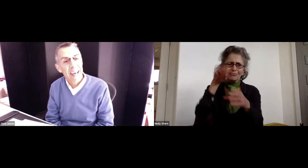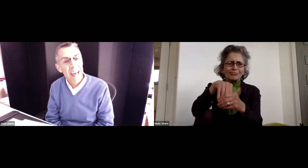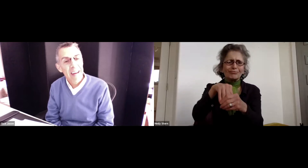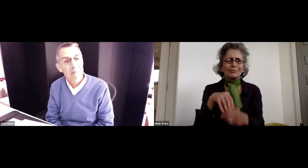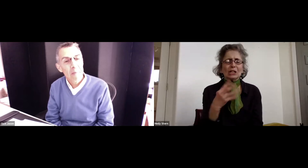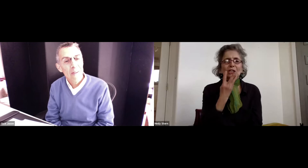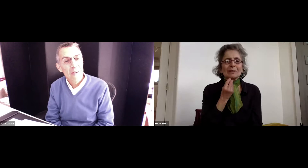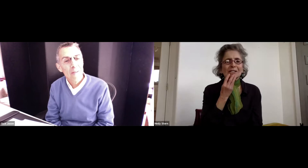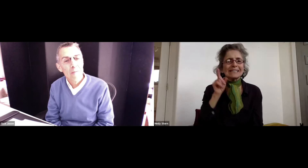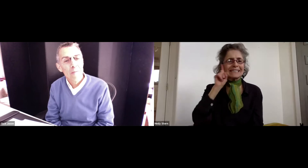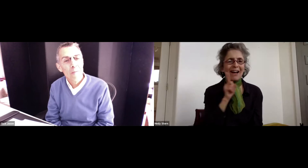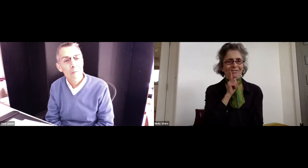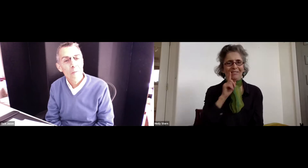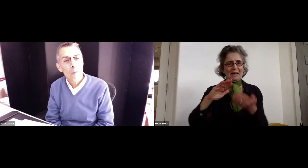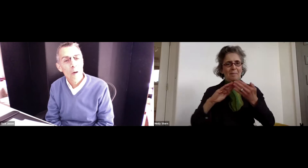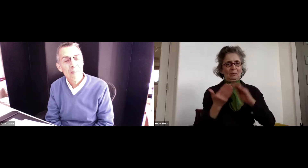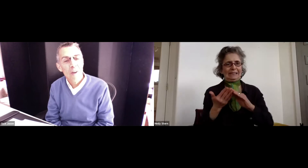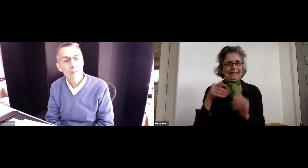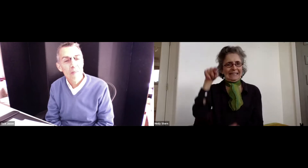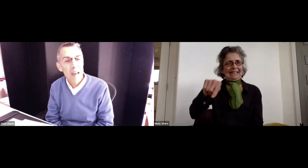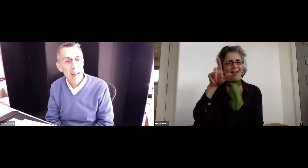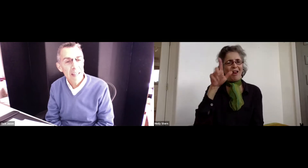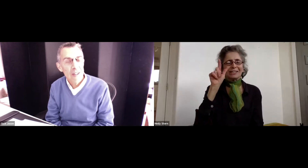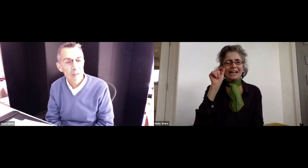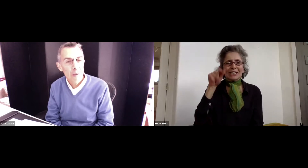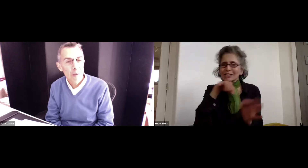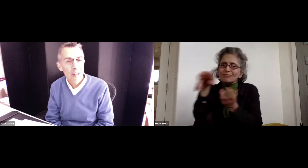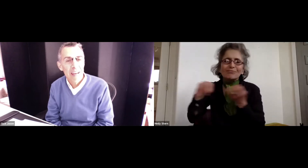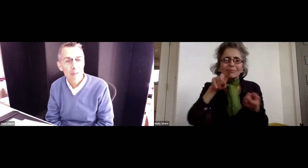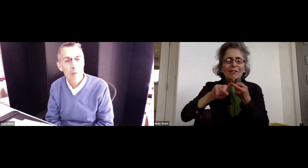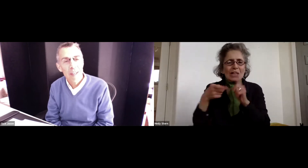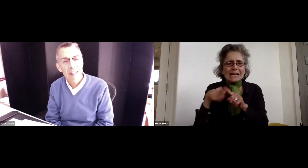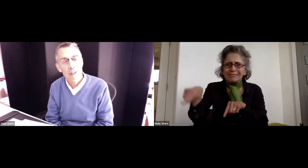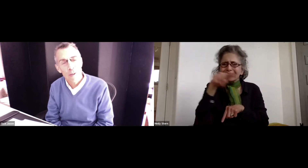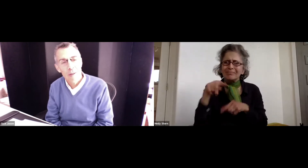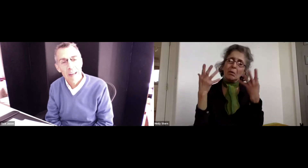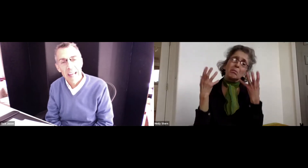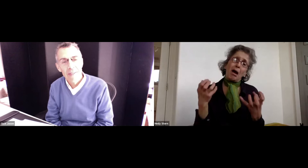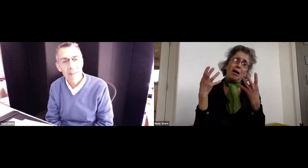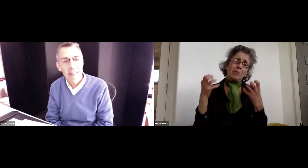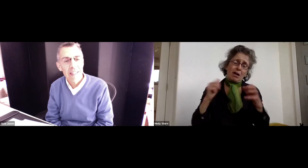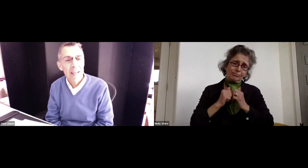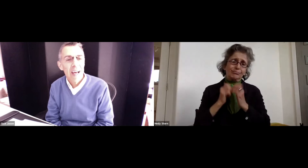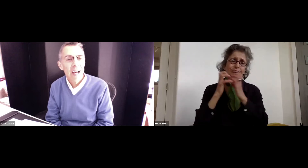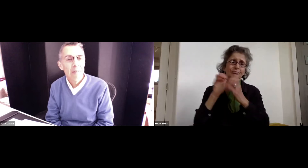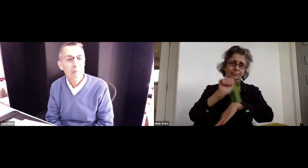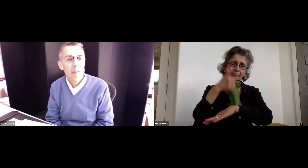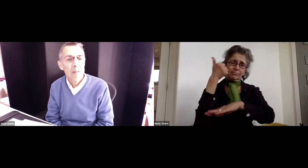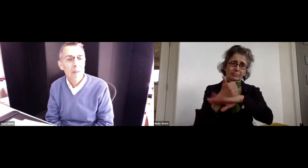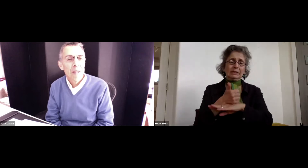And my mother was involved in many deaf community, Jewish activities. She